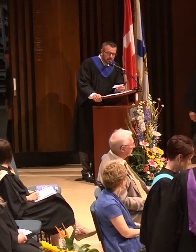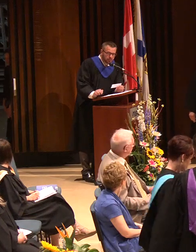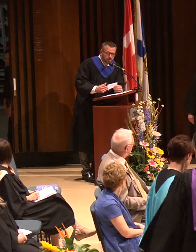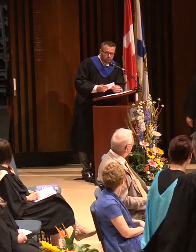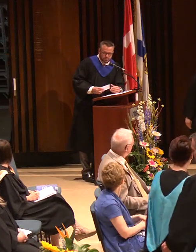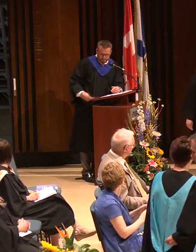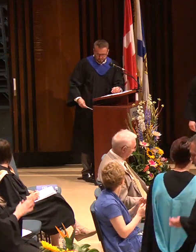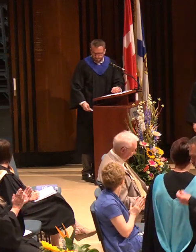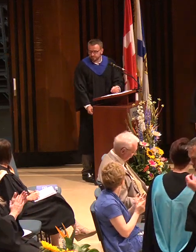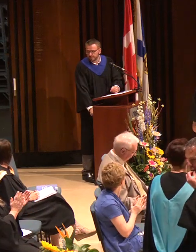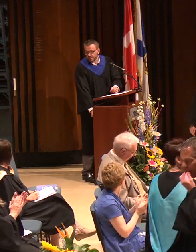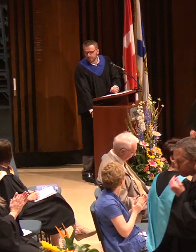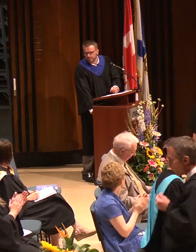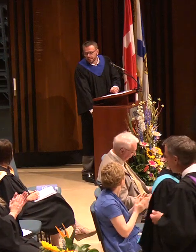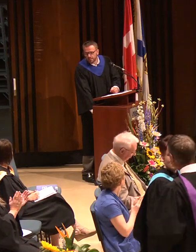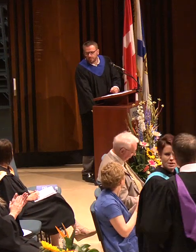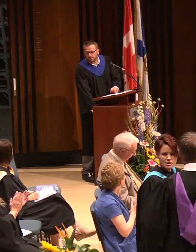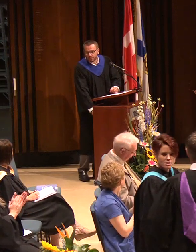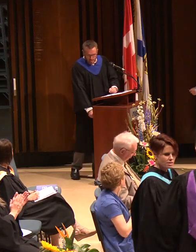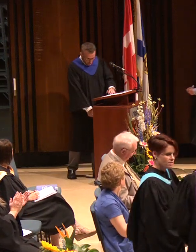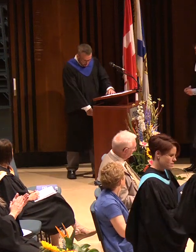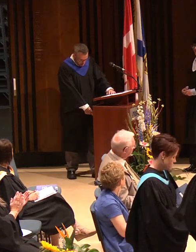Nasima Kelligrew.